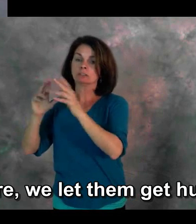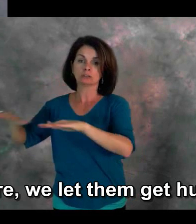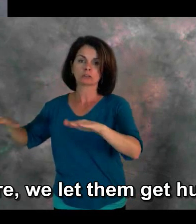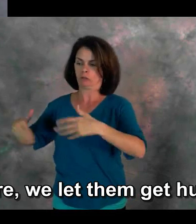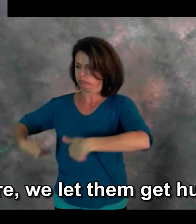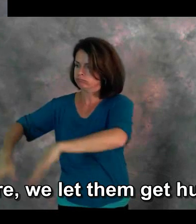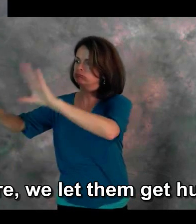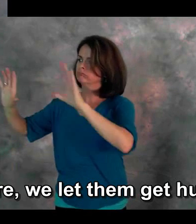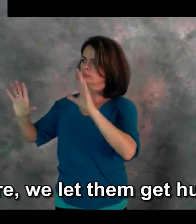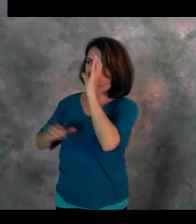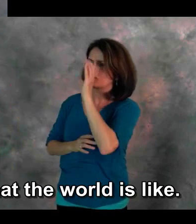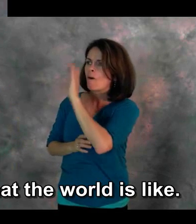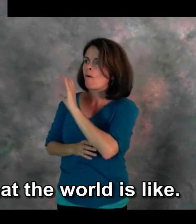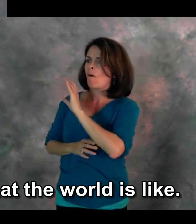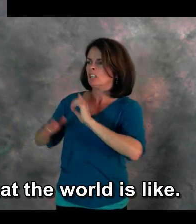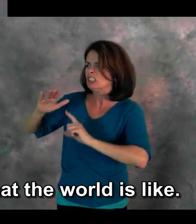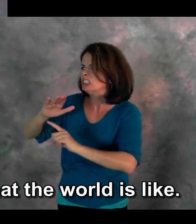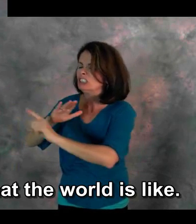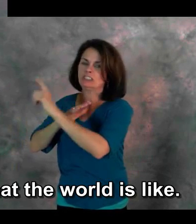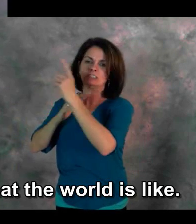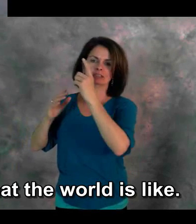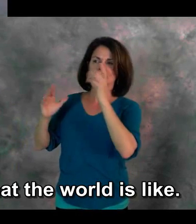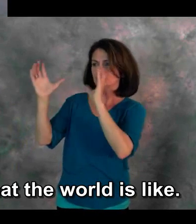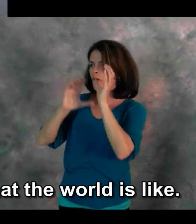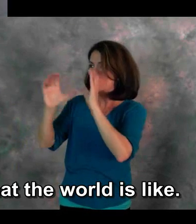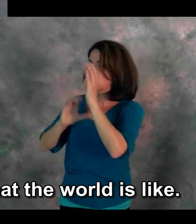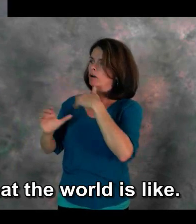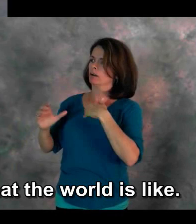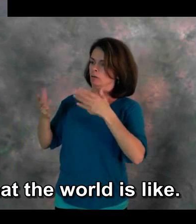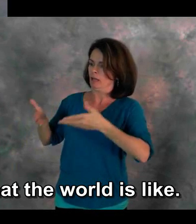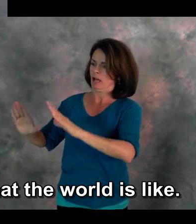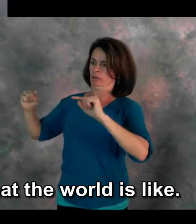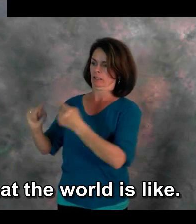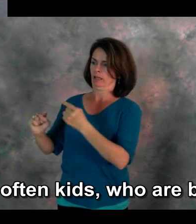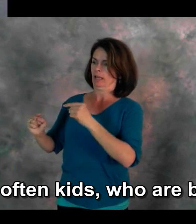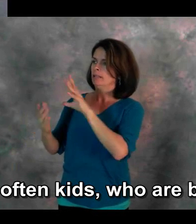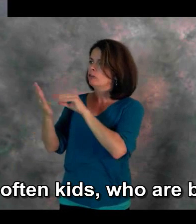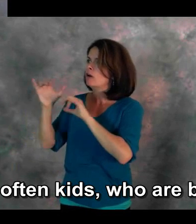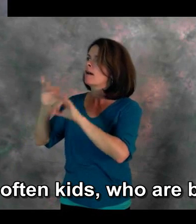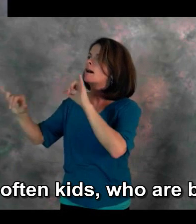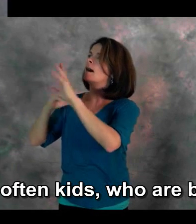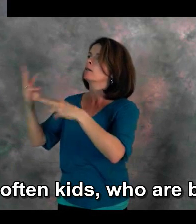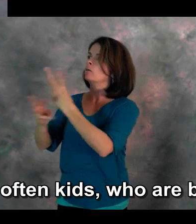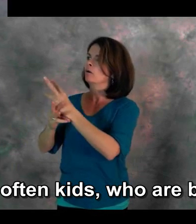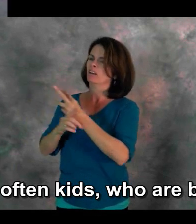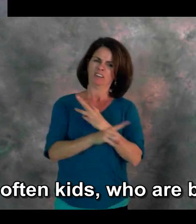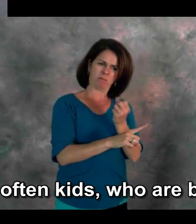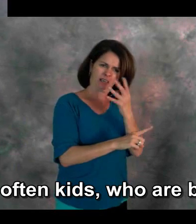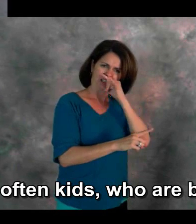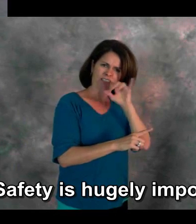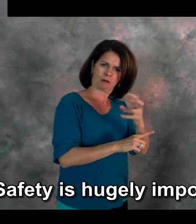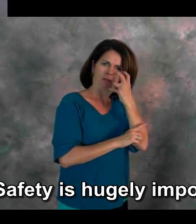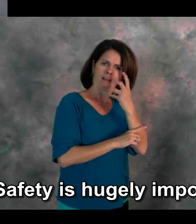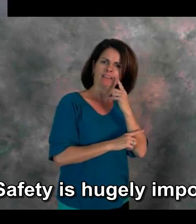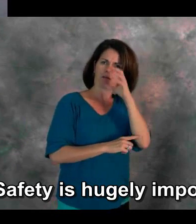we let them explore, we let them get hurt, we let them find out what the world is like. And unfortunately, I think all too often kids who are